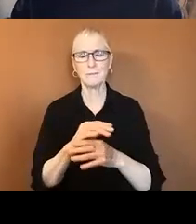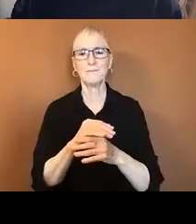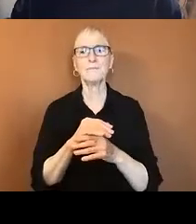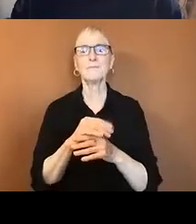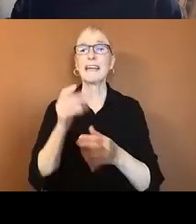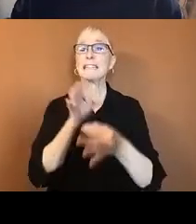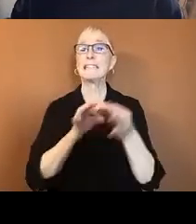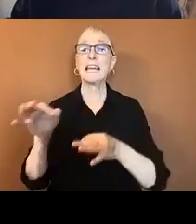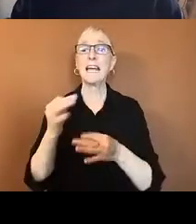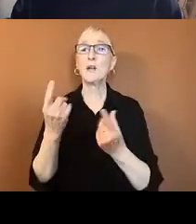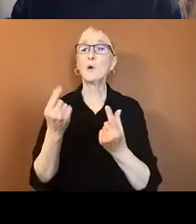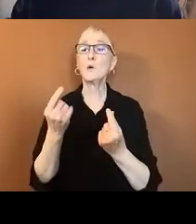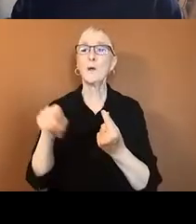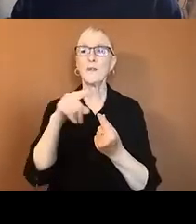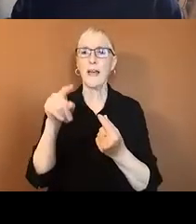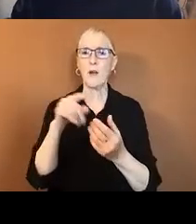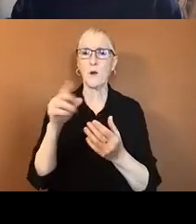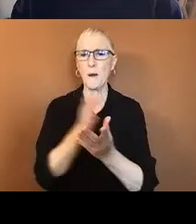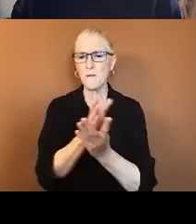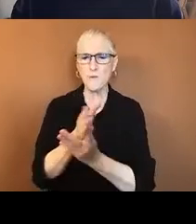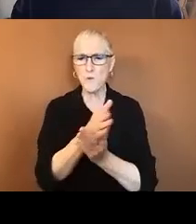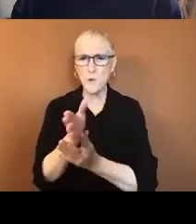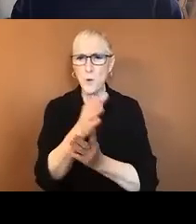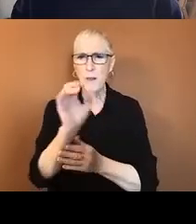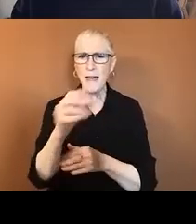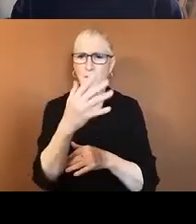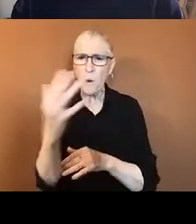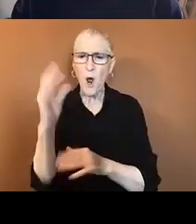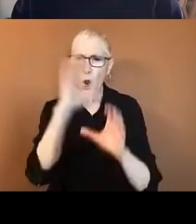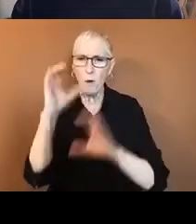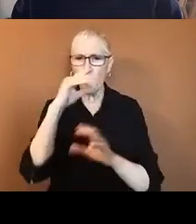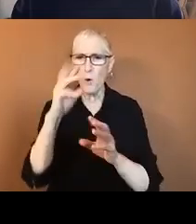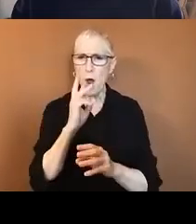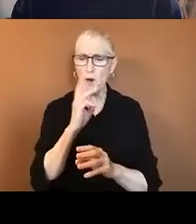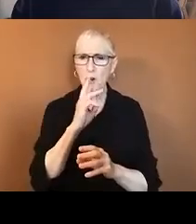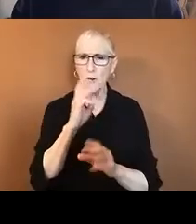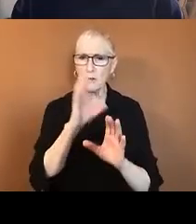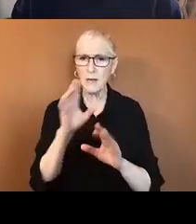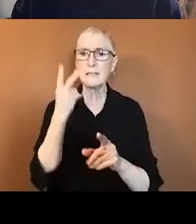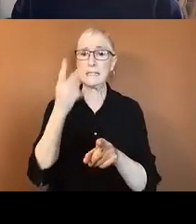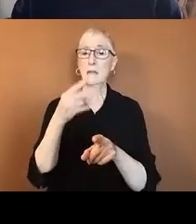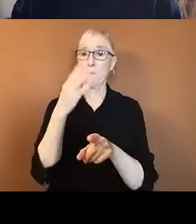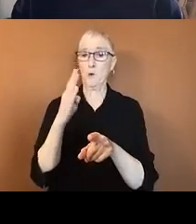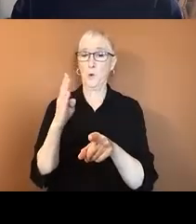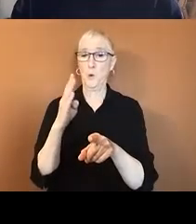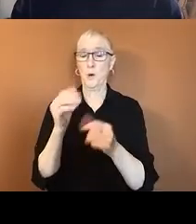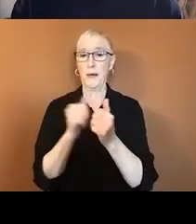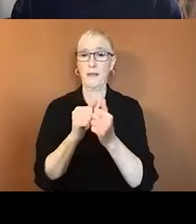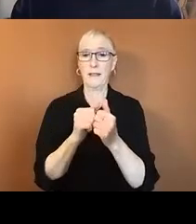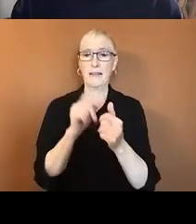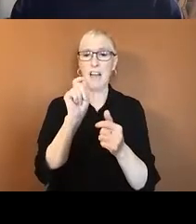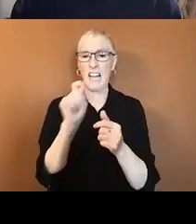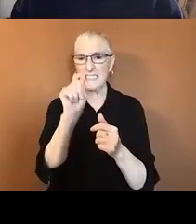Instead, what they're doing is navigating this forest looking for a body of water. And there is one. You can see the blue with the kind of